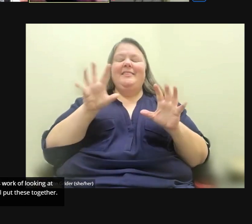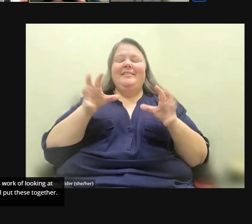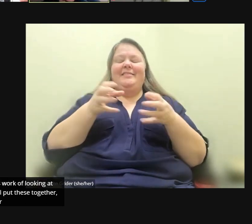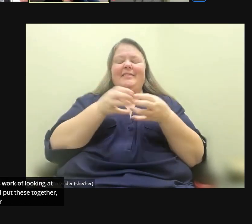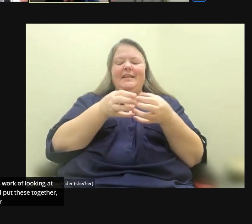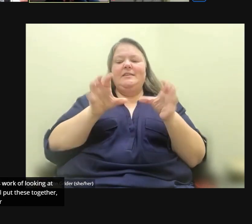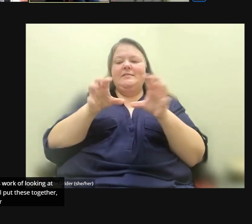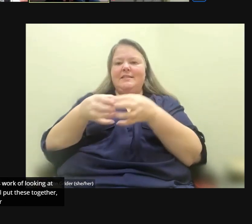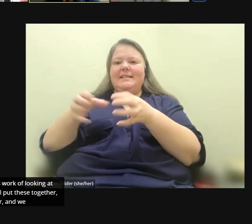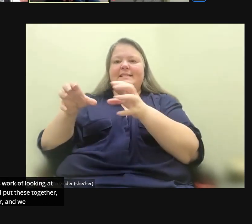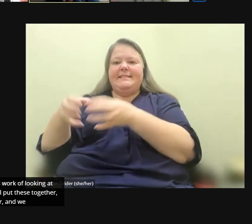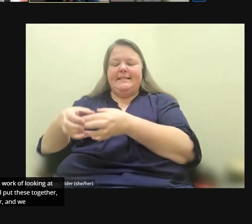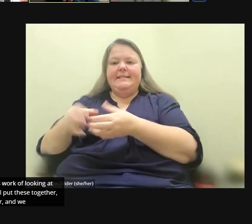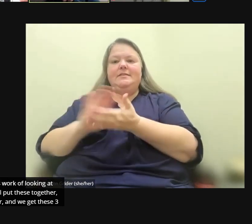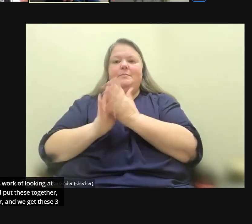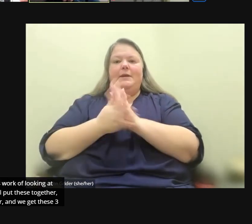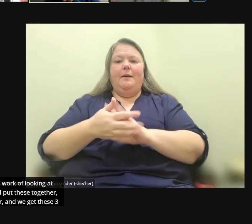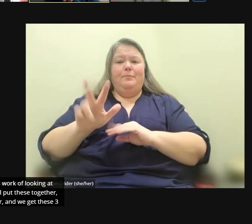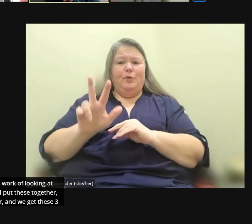these 3 committees?